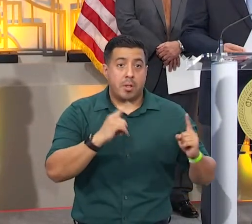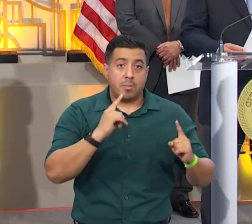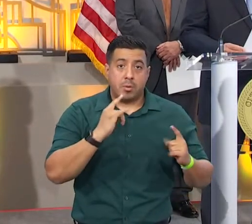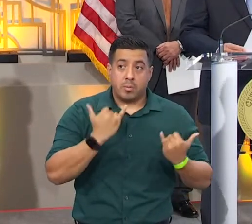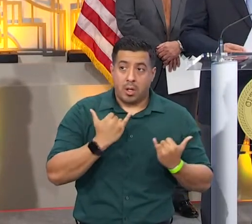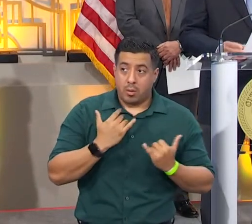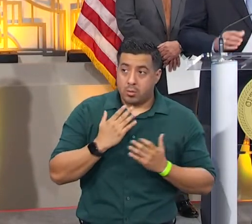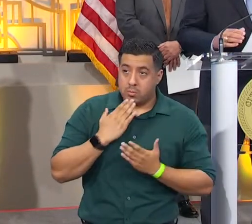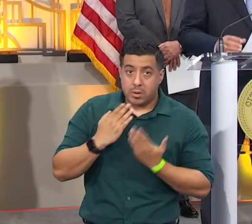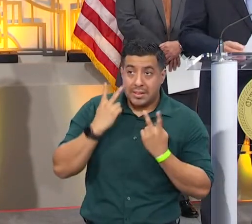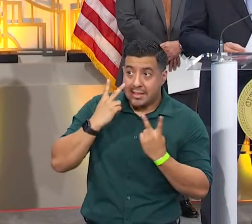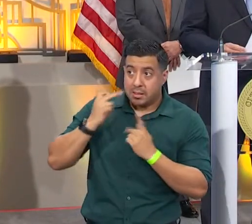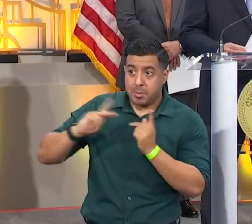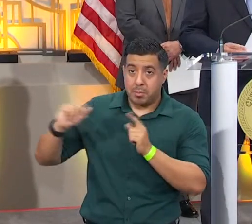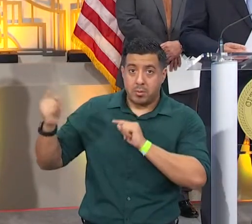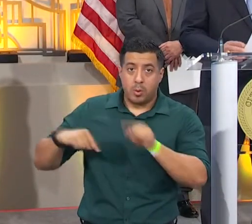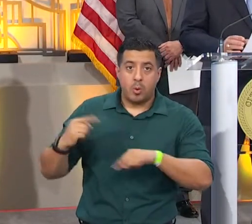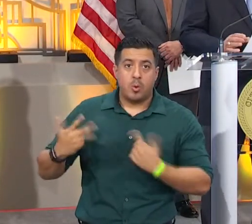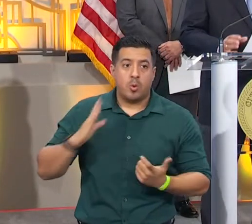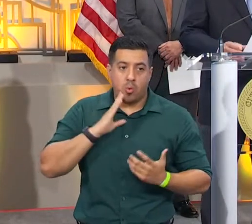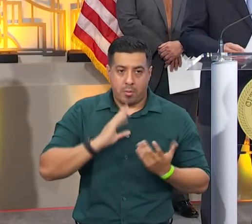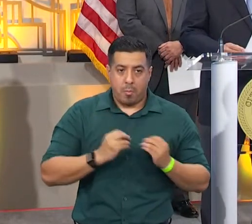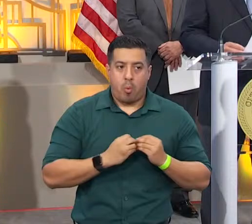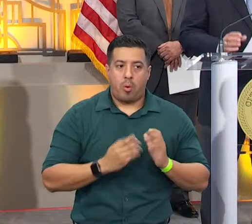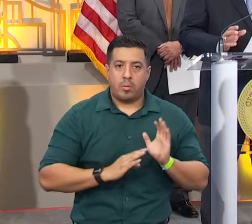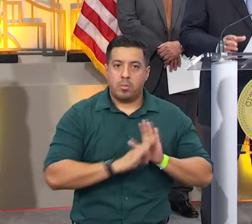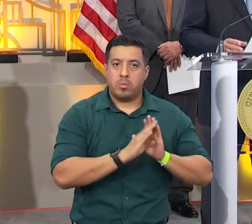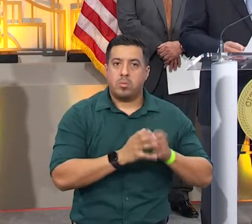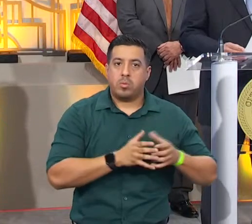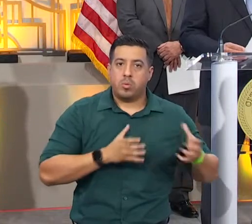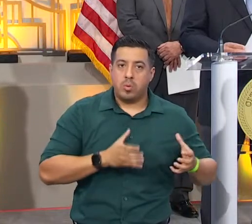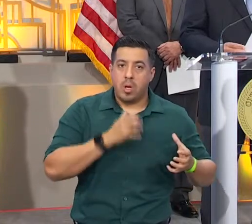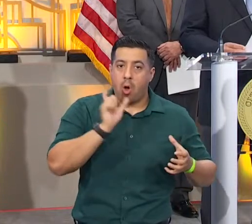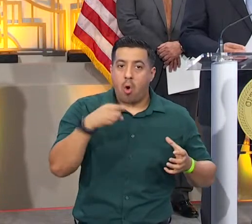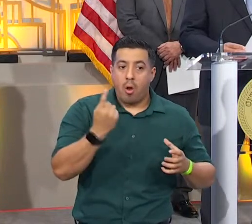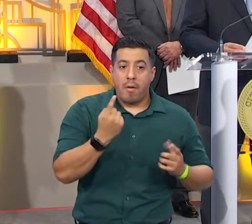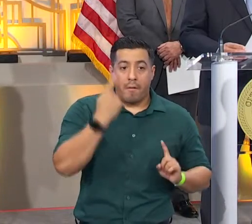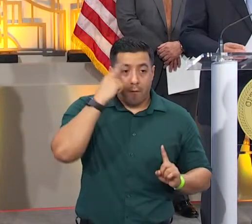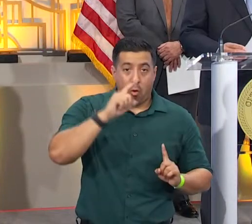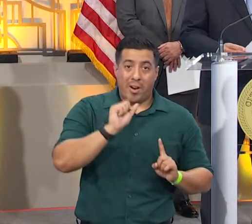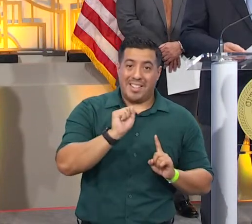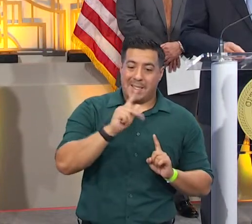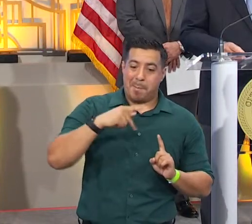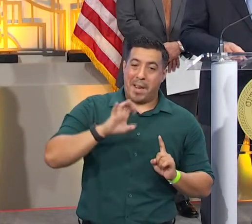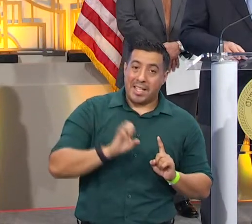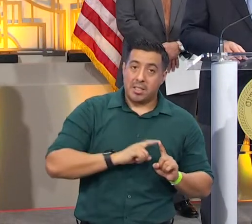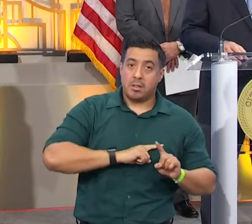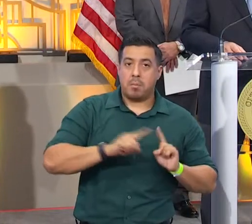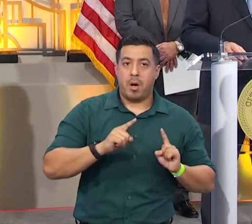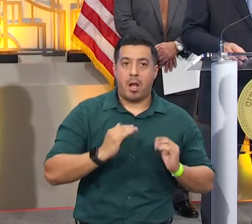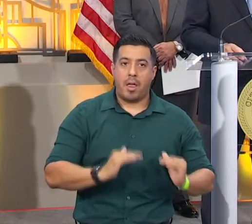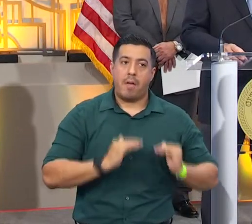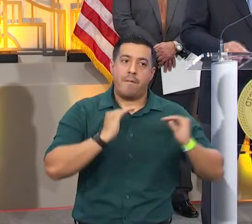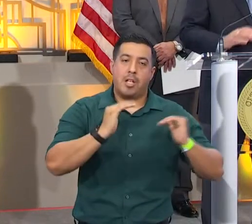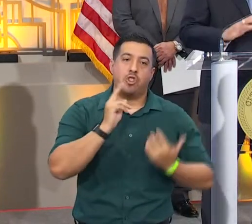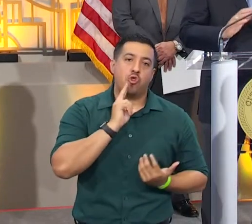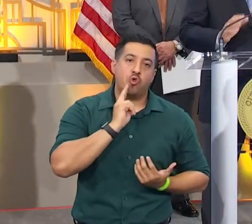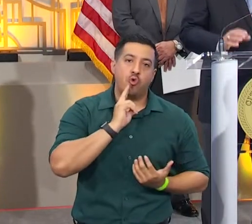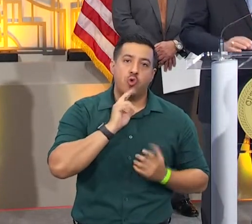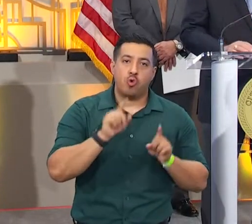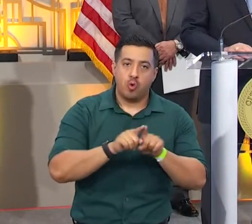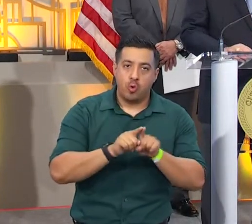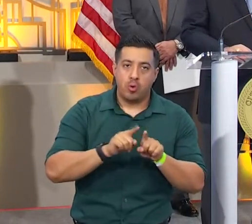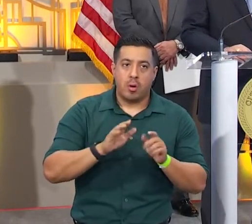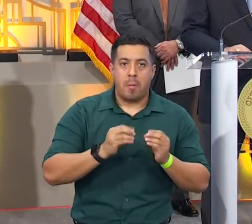momentum, and I believe it'll be a catalyst not only for the growth in the commercial space sector, but also for advancing Houston,